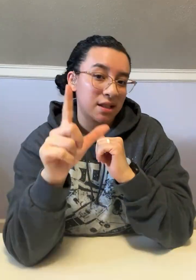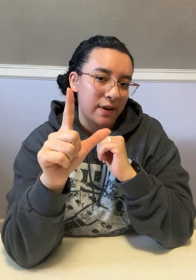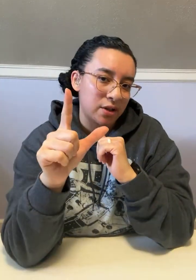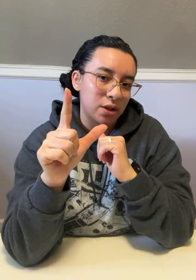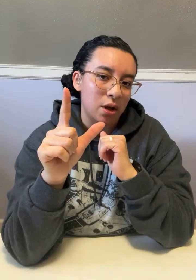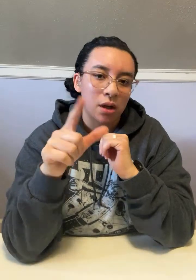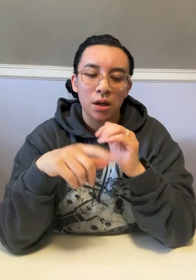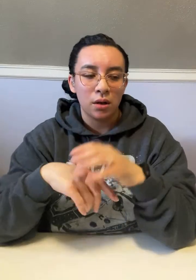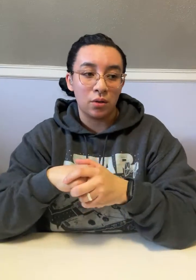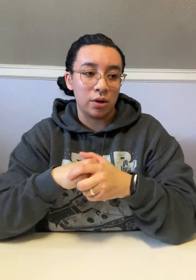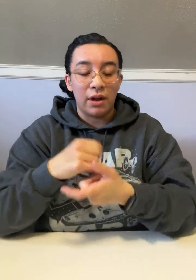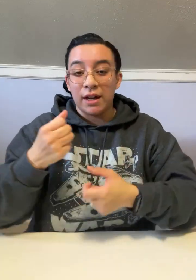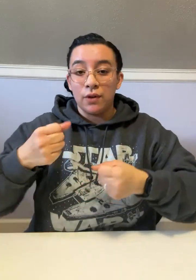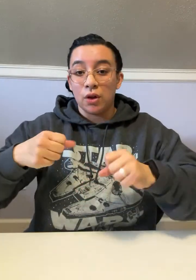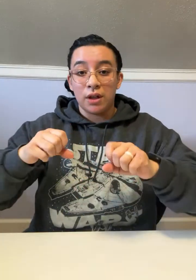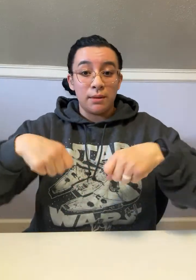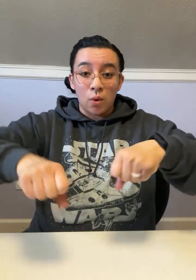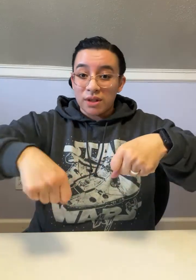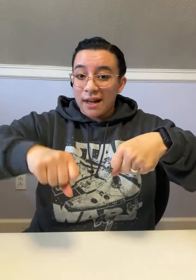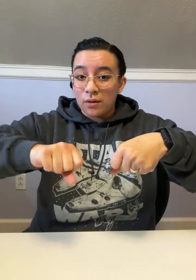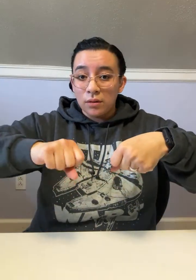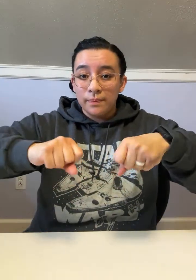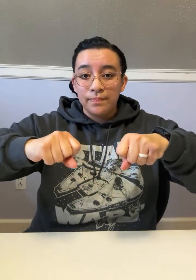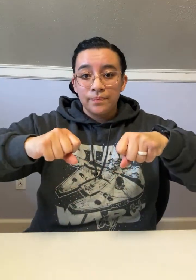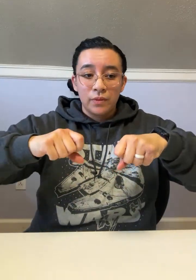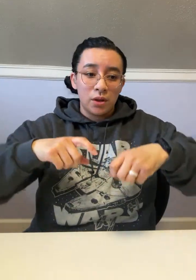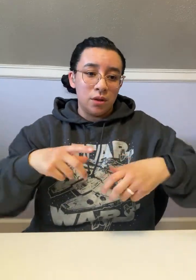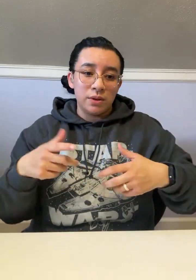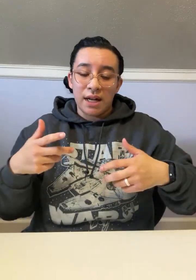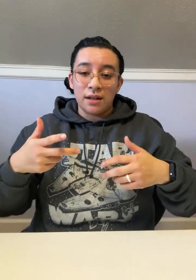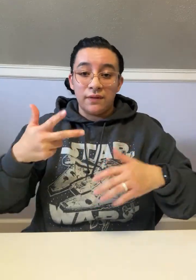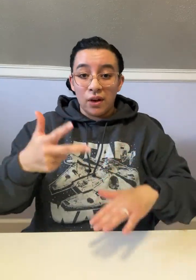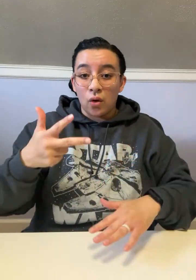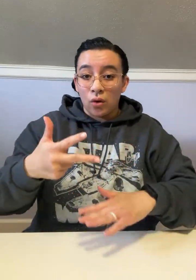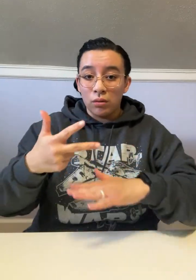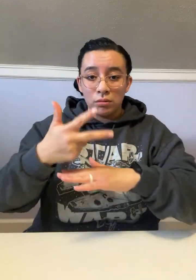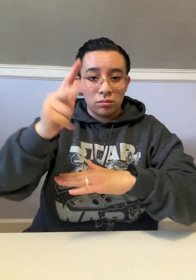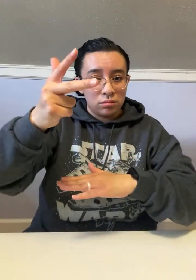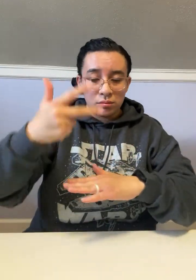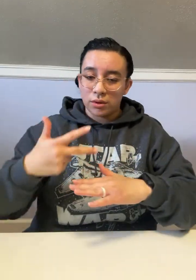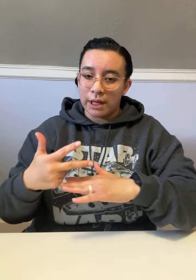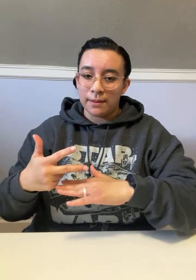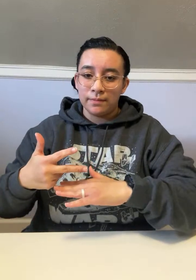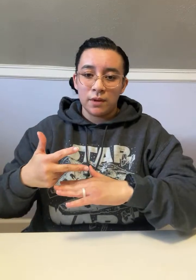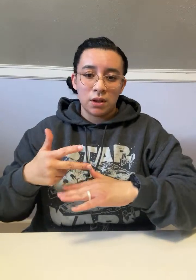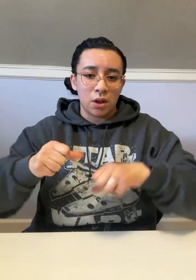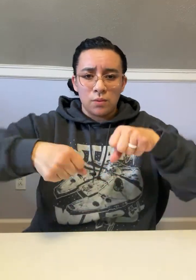classifiers are. Or like if you're in a motorcycle, you assign the vehicle. Okay? So